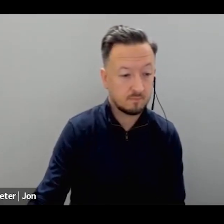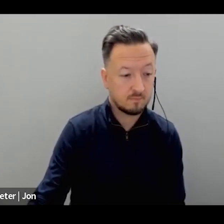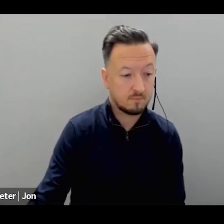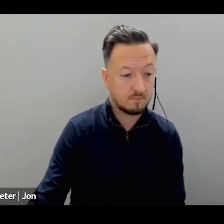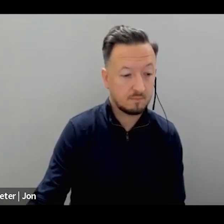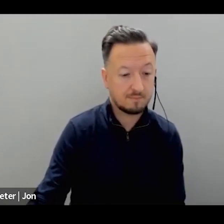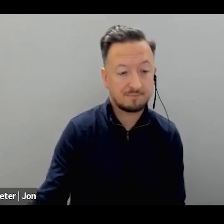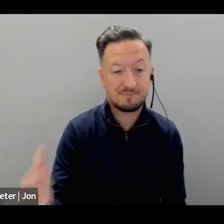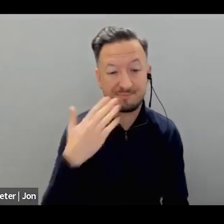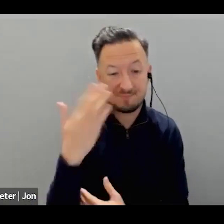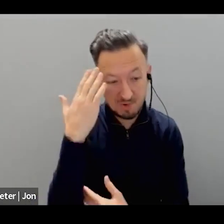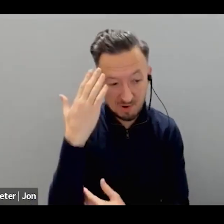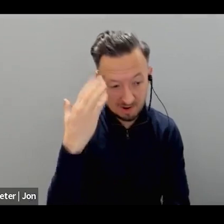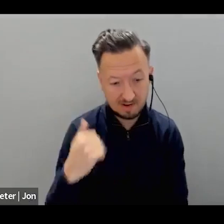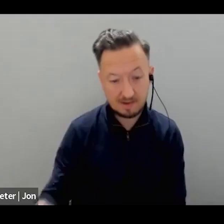Good morning.